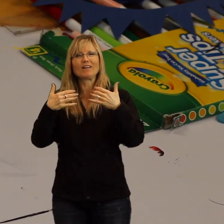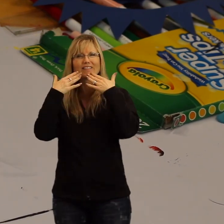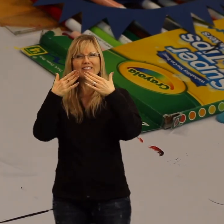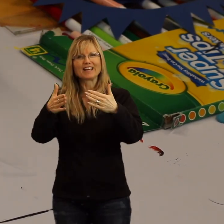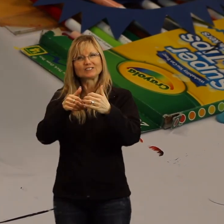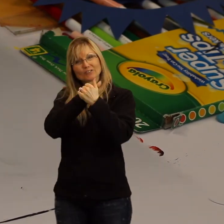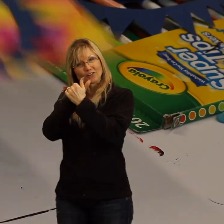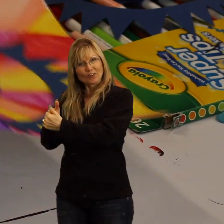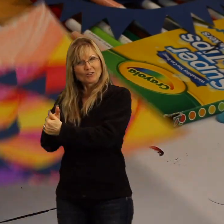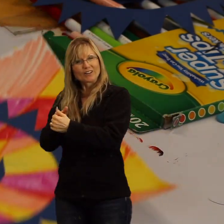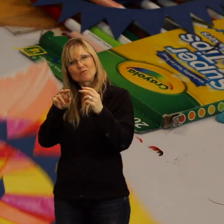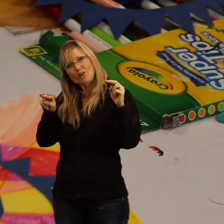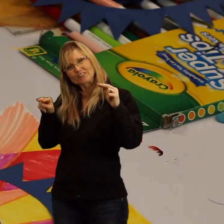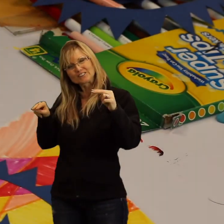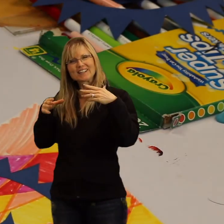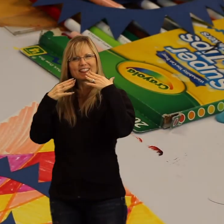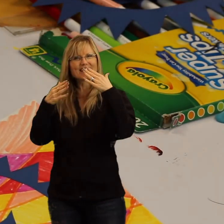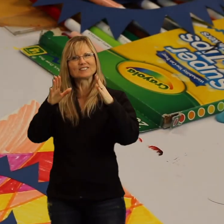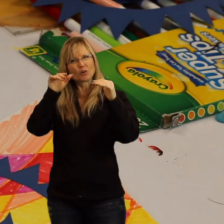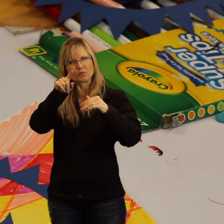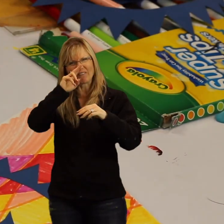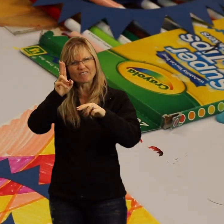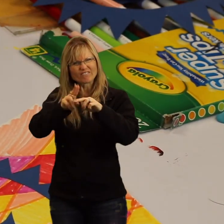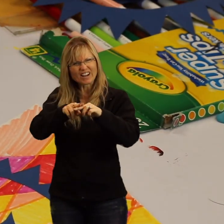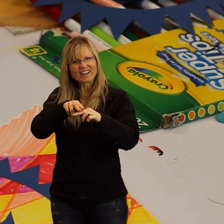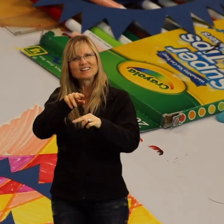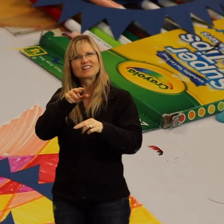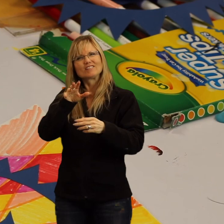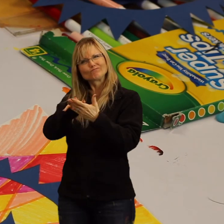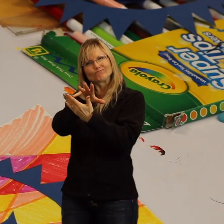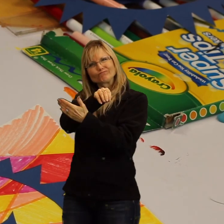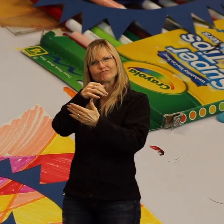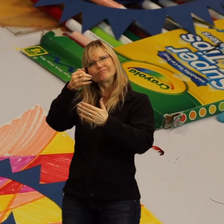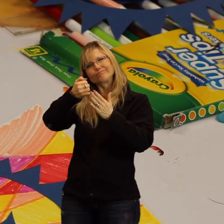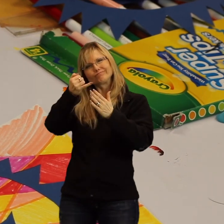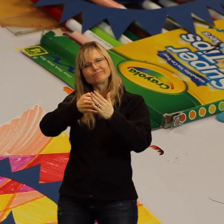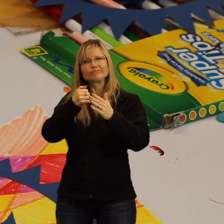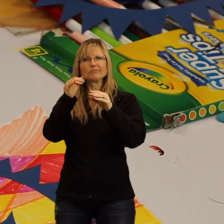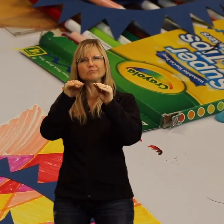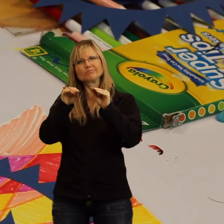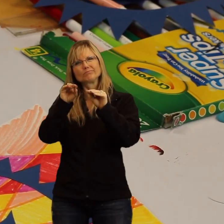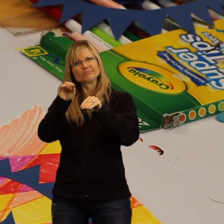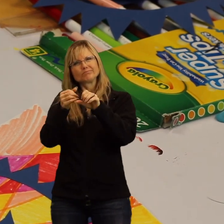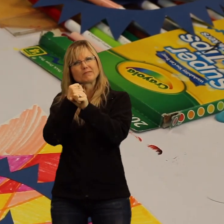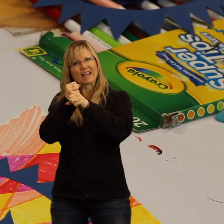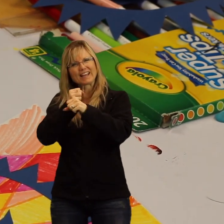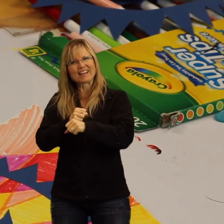following along, and I hope you have fun making one of your own at home. Thank you.